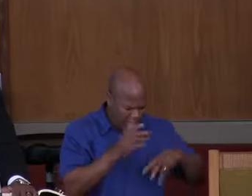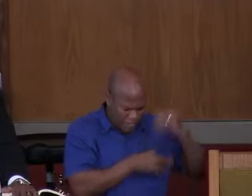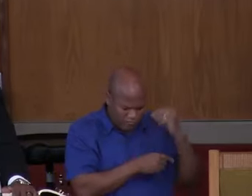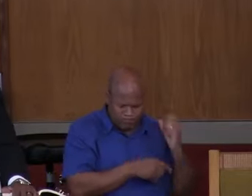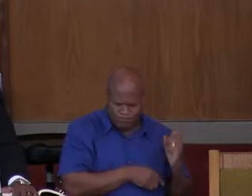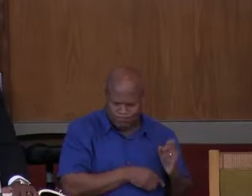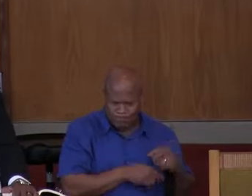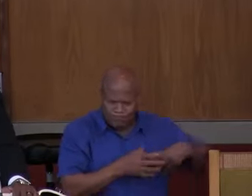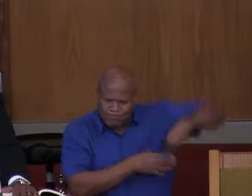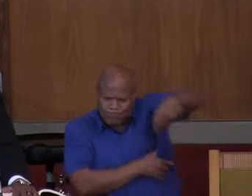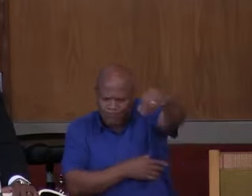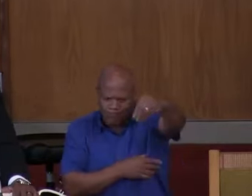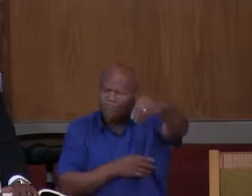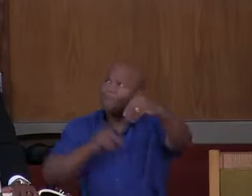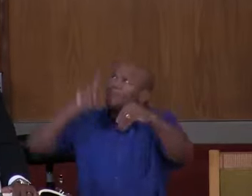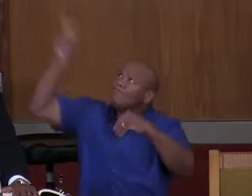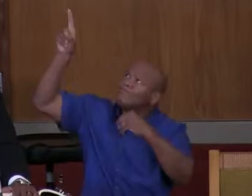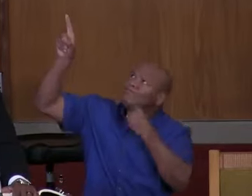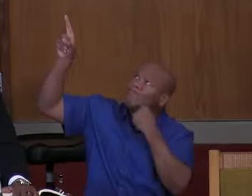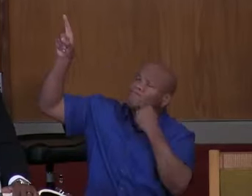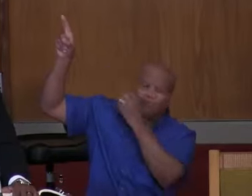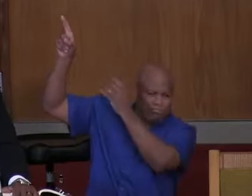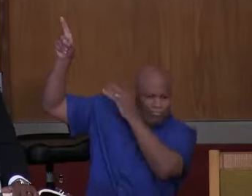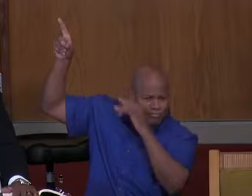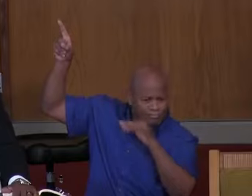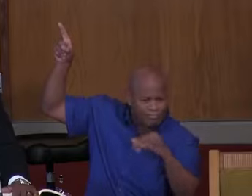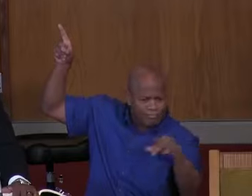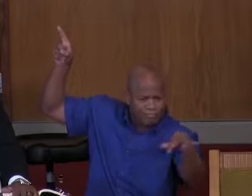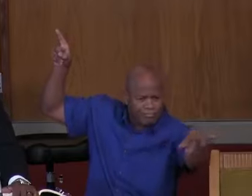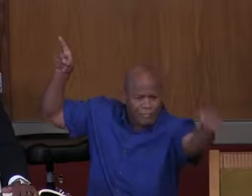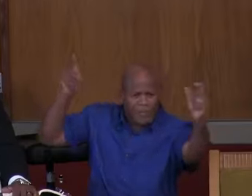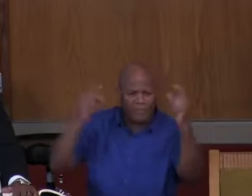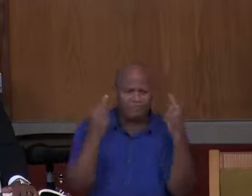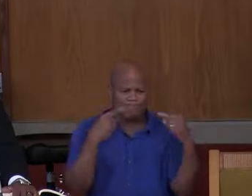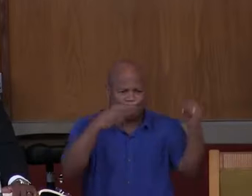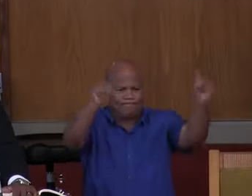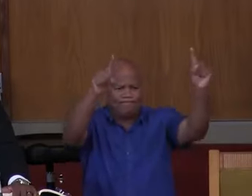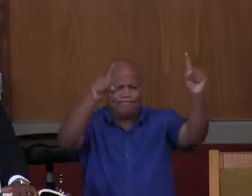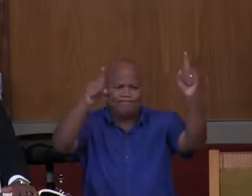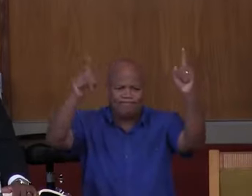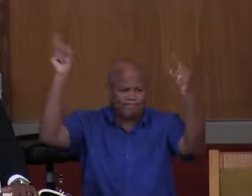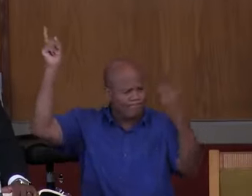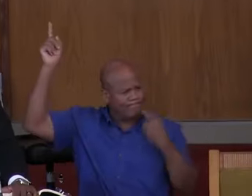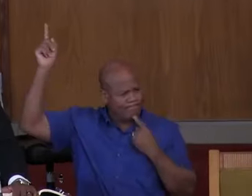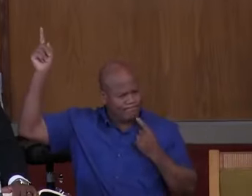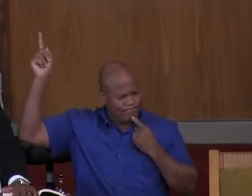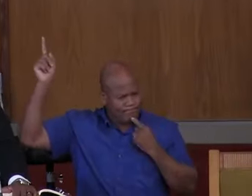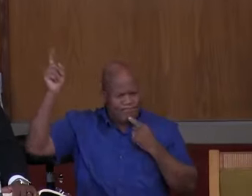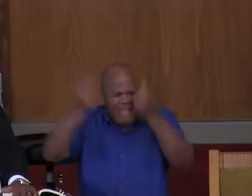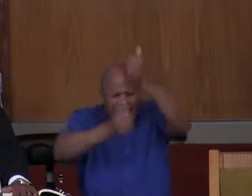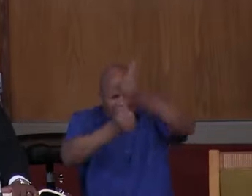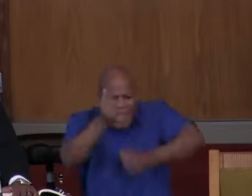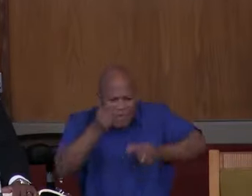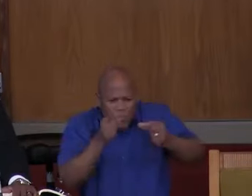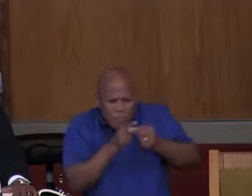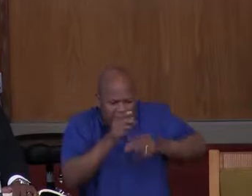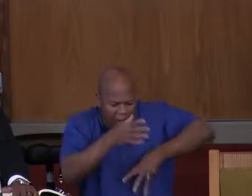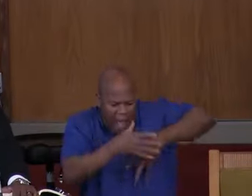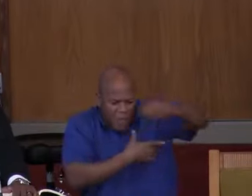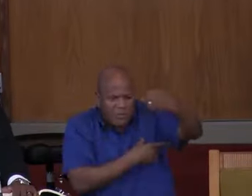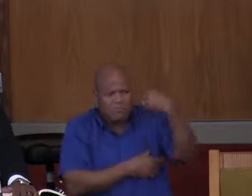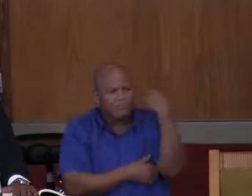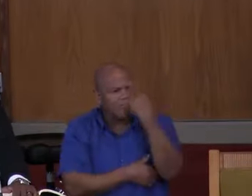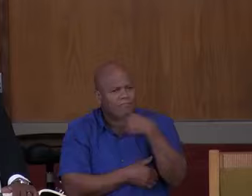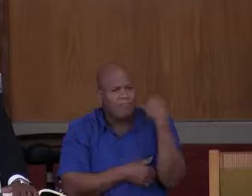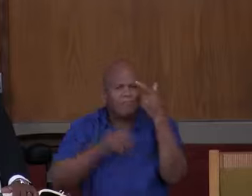me void. It will accomplish what that which I purpose, and it shall succeed in the thing in which I sent. Every word that proceeded out of the